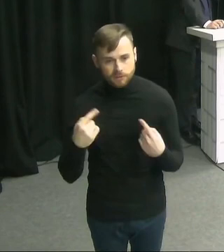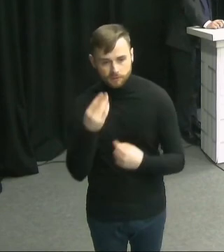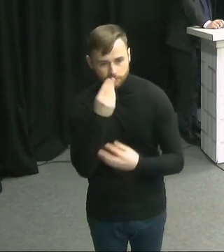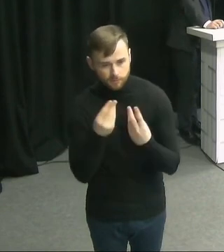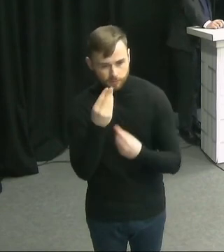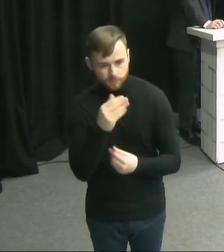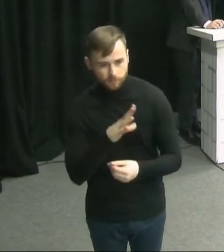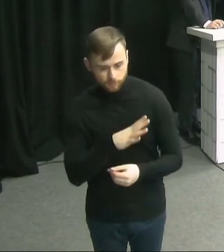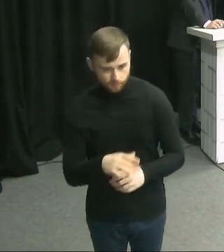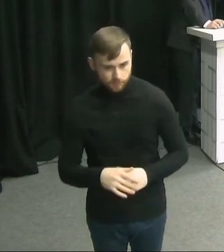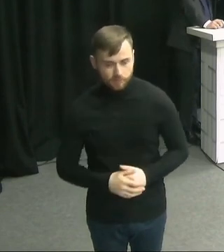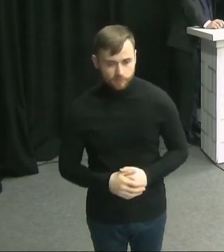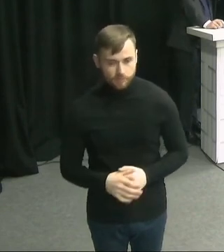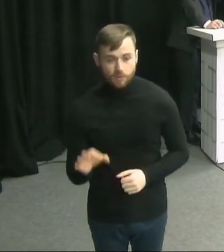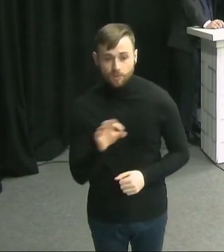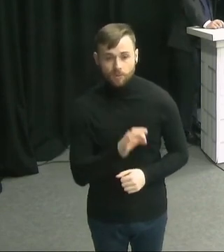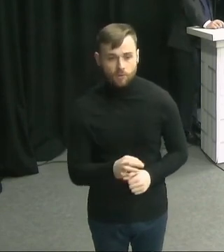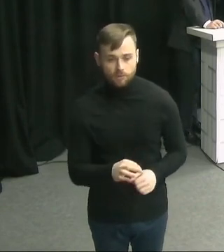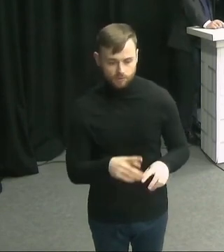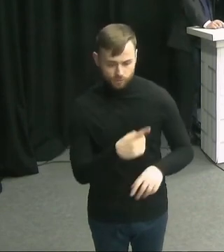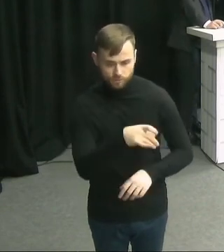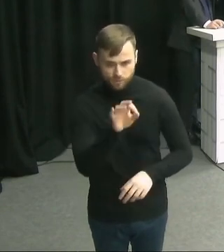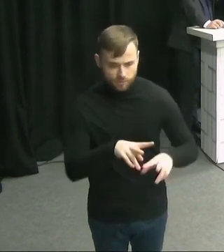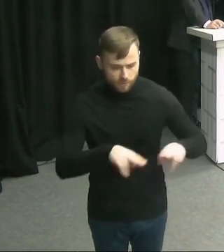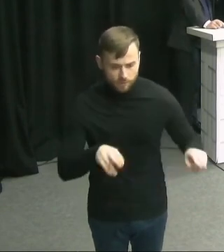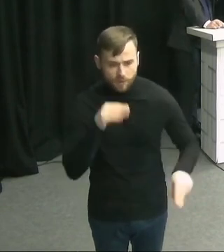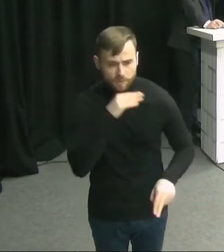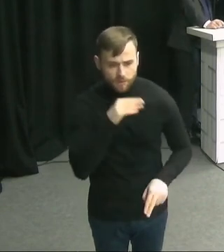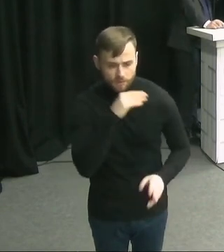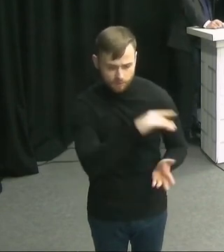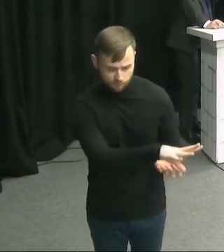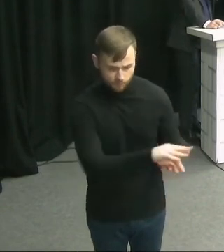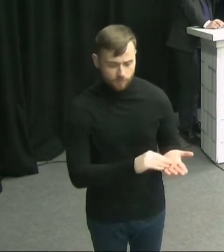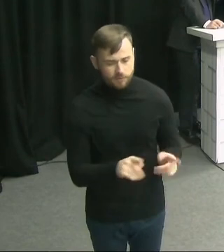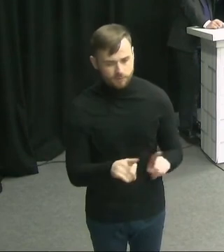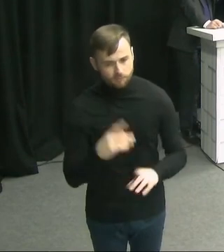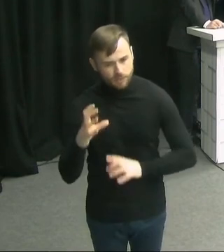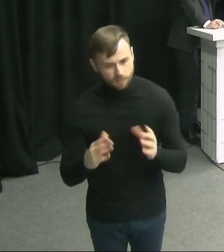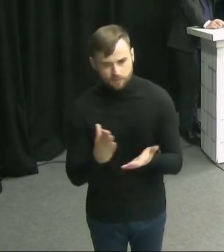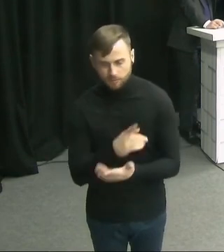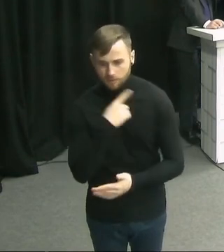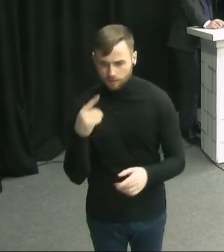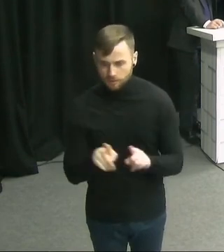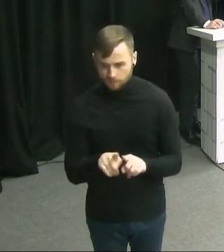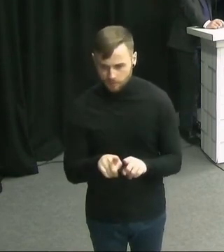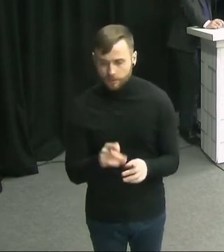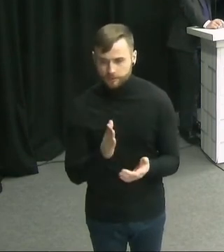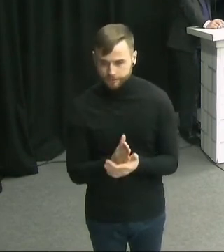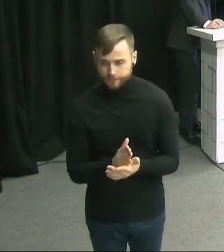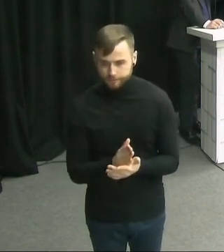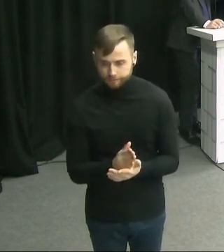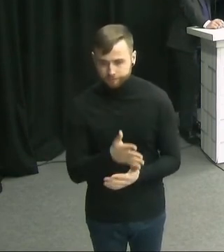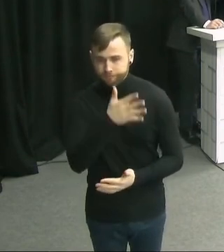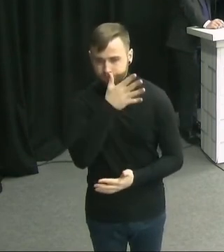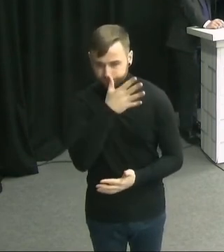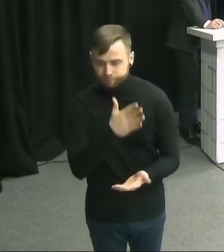not. And if he doesn't know the topic, well, then he maybe used some forbidden technology. Now, plagiarism is another thing.